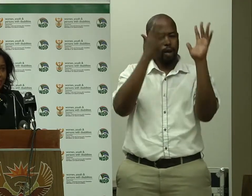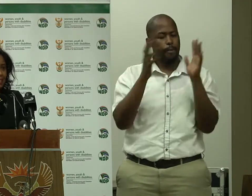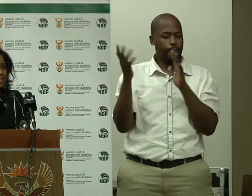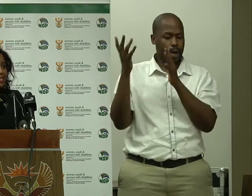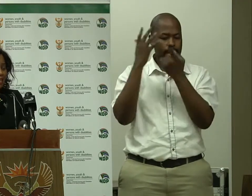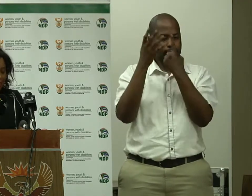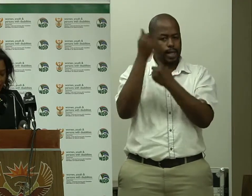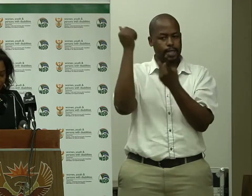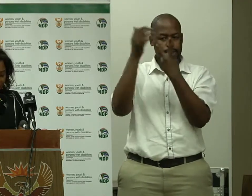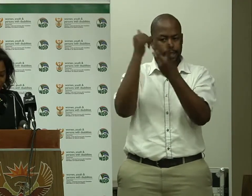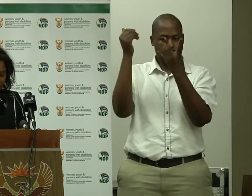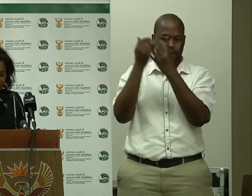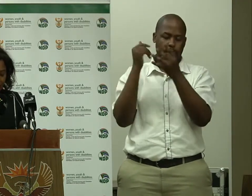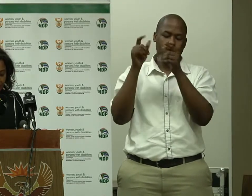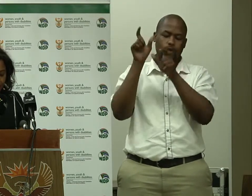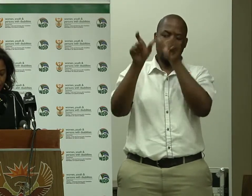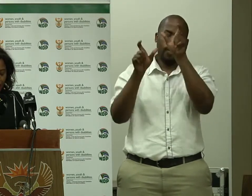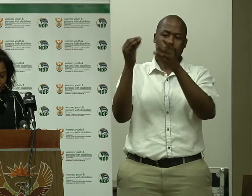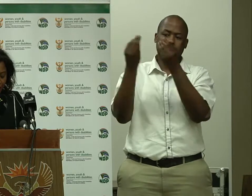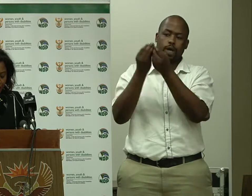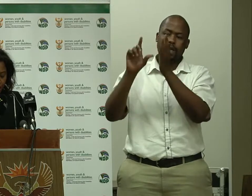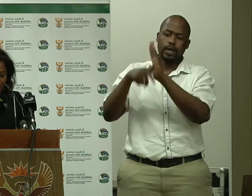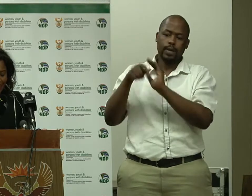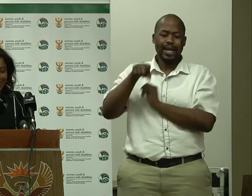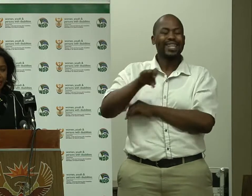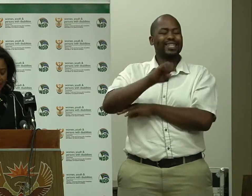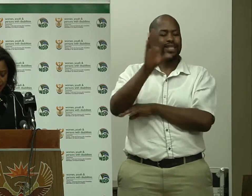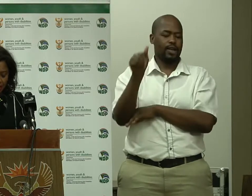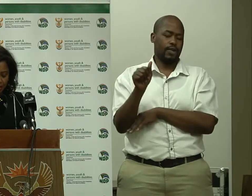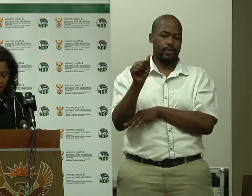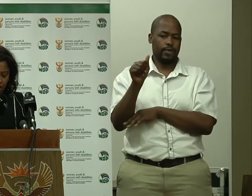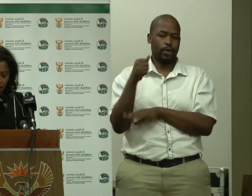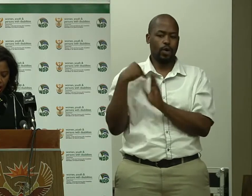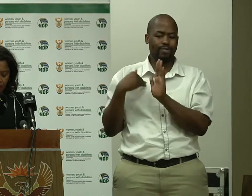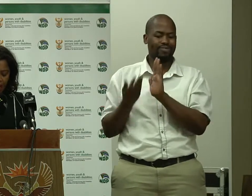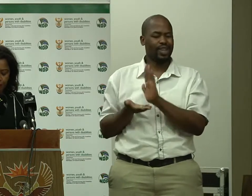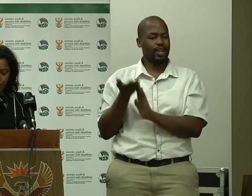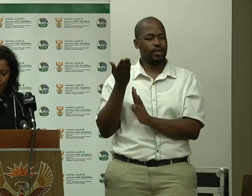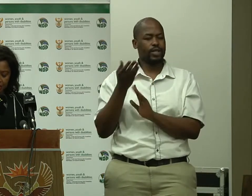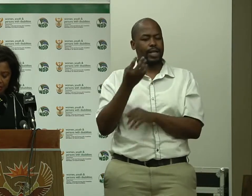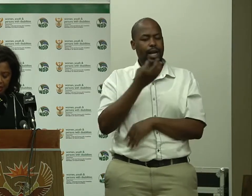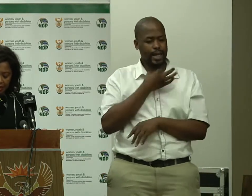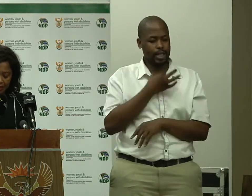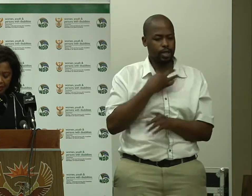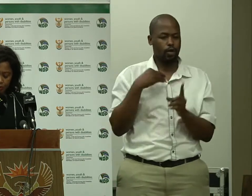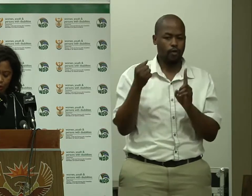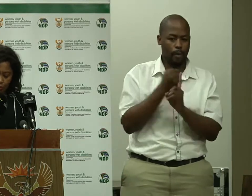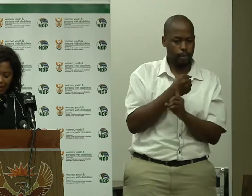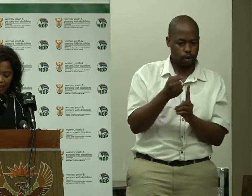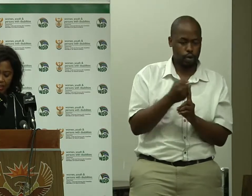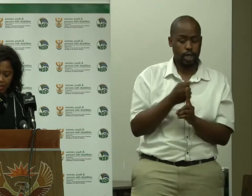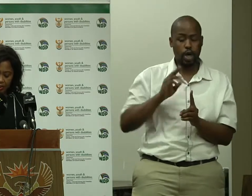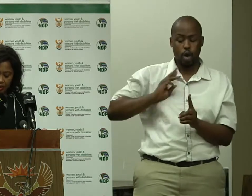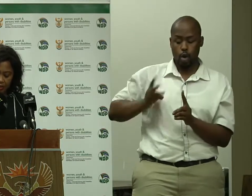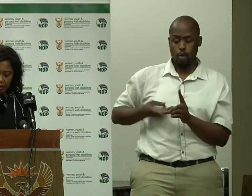with disabilities in South Africa, to educate on increased risk of abuse